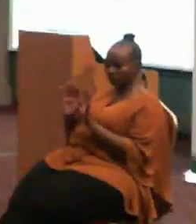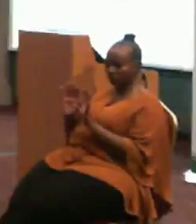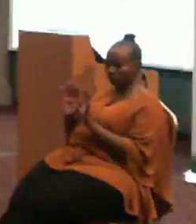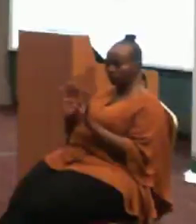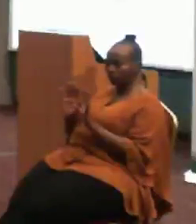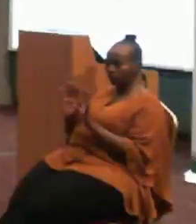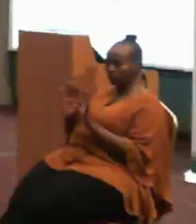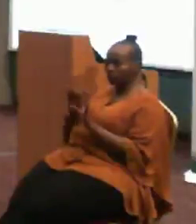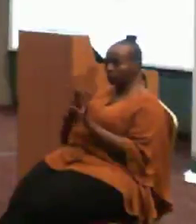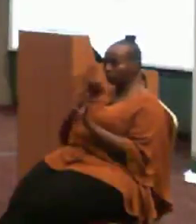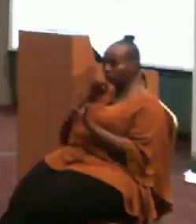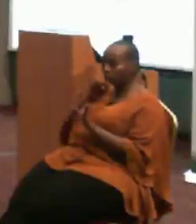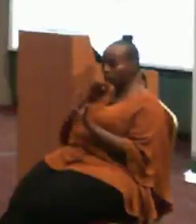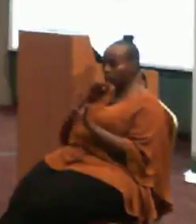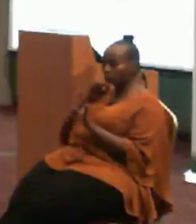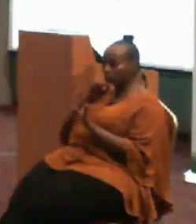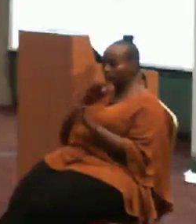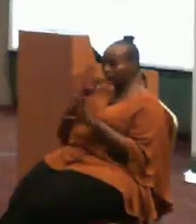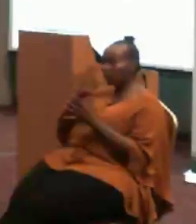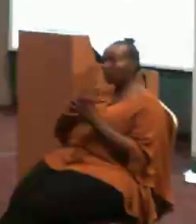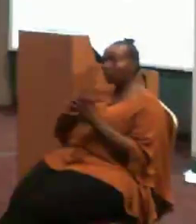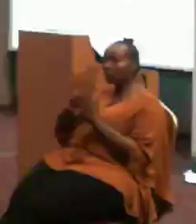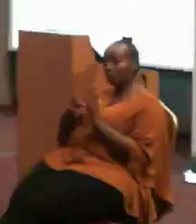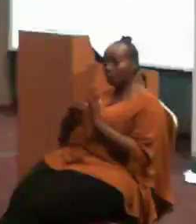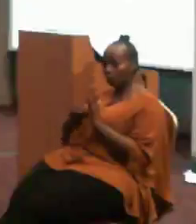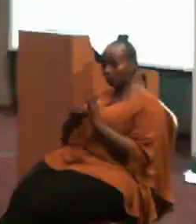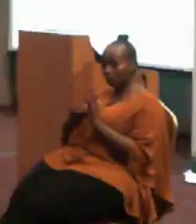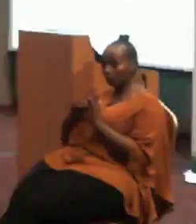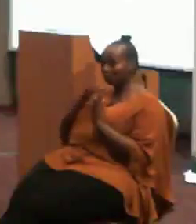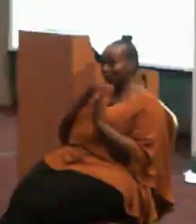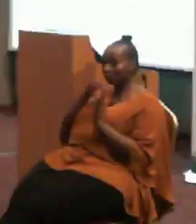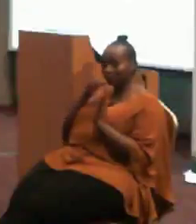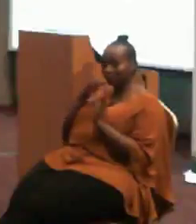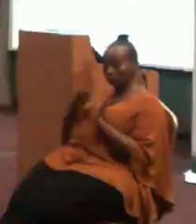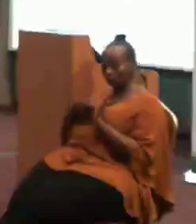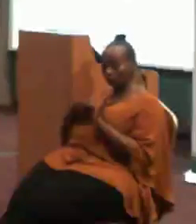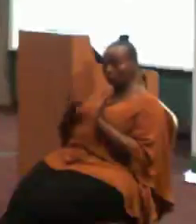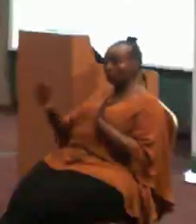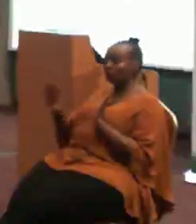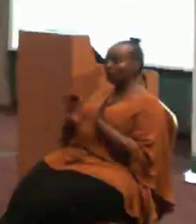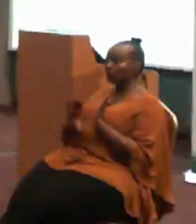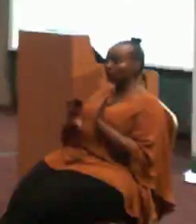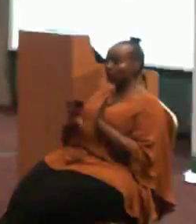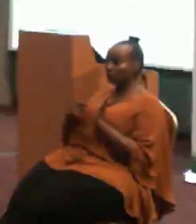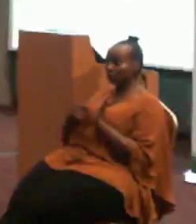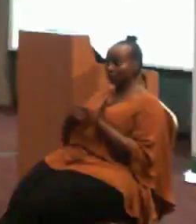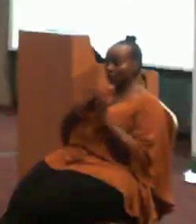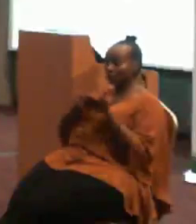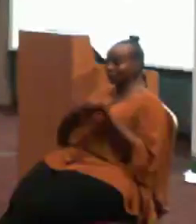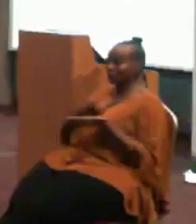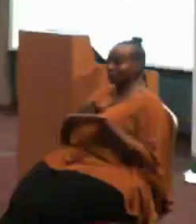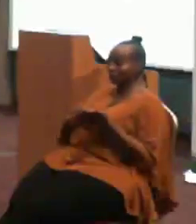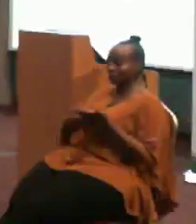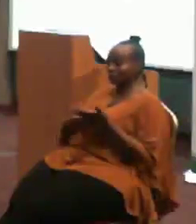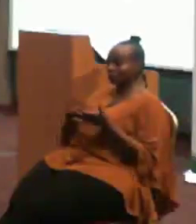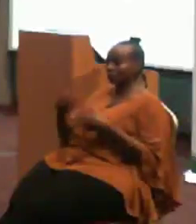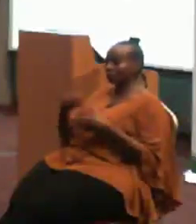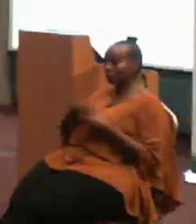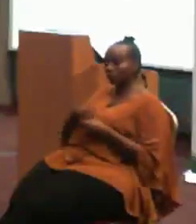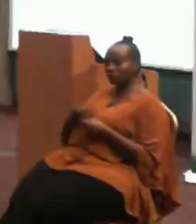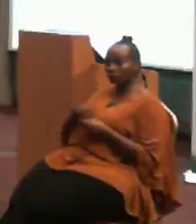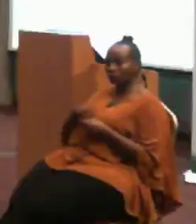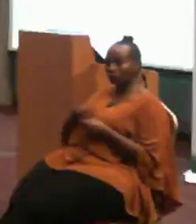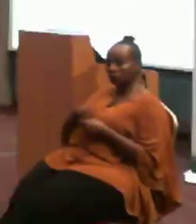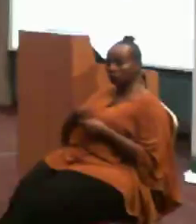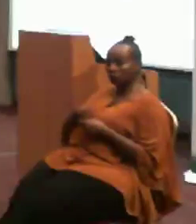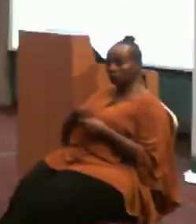a regulatory model that assumes that, you know, all your funding is based on debt. It's